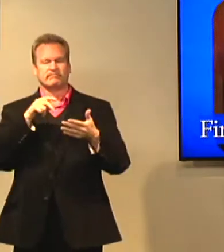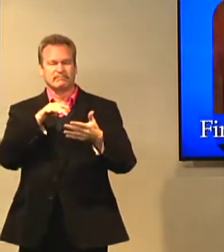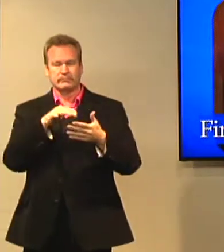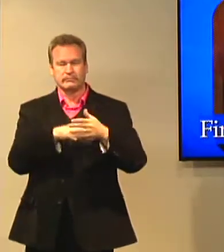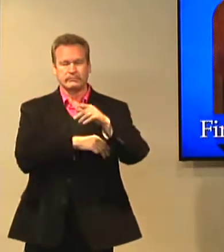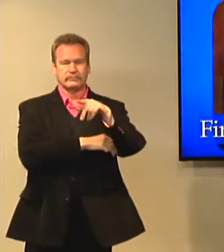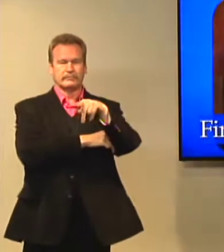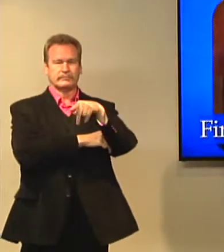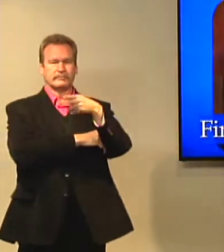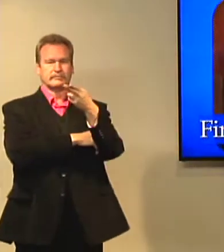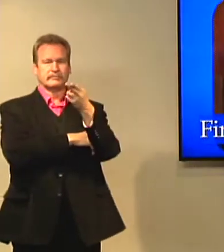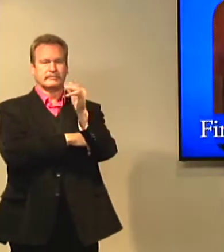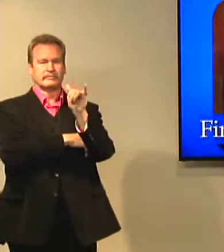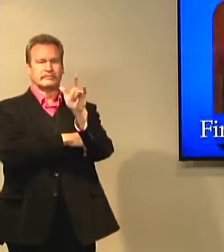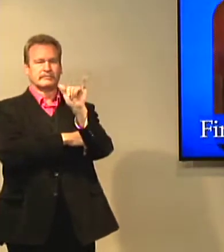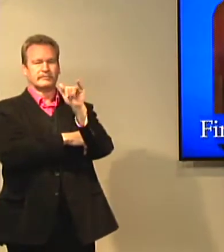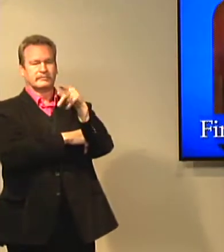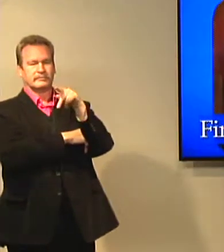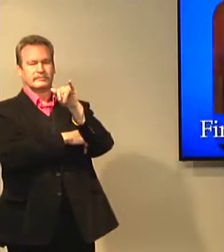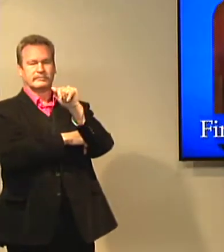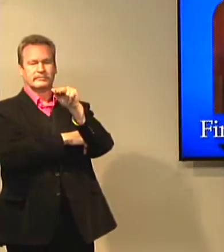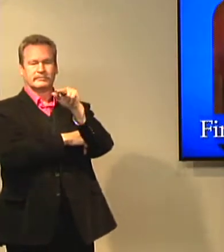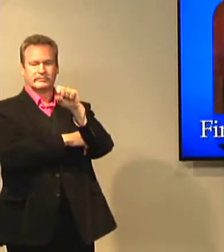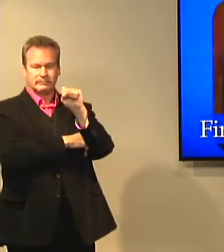The title for my message this morning comes from Philippians.